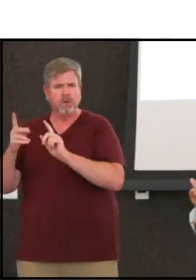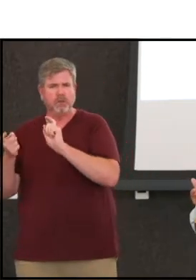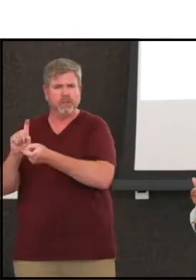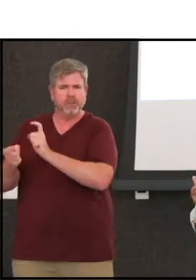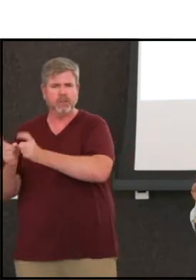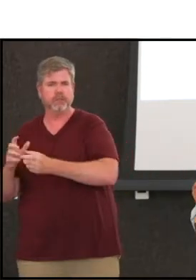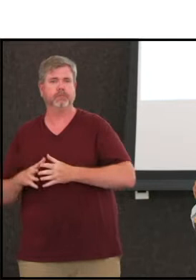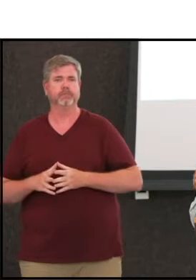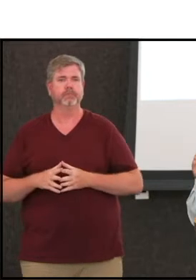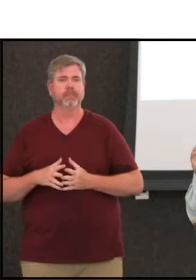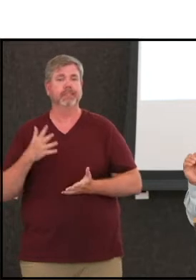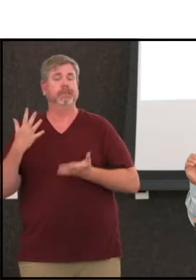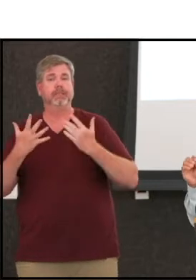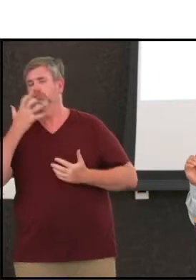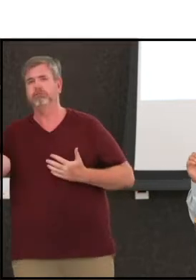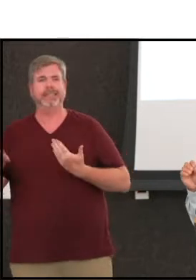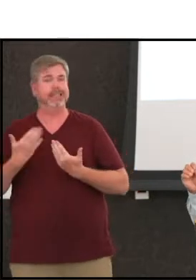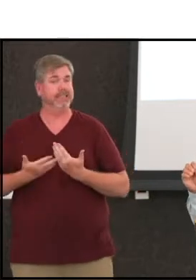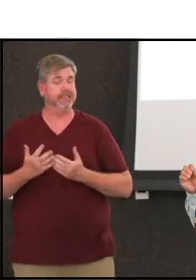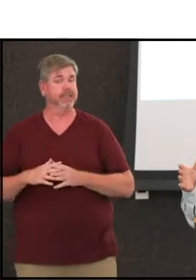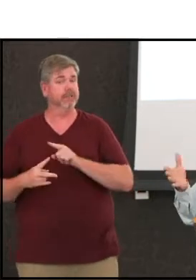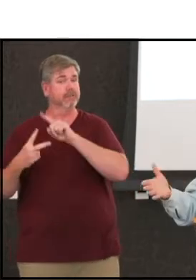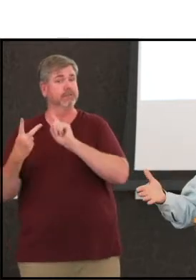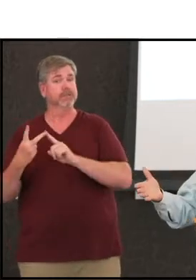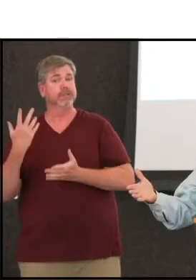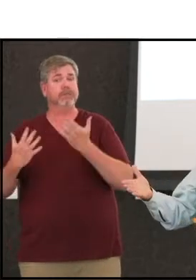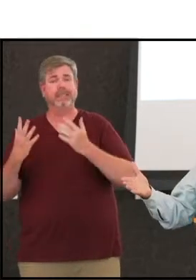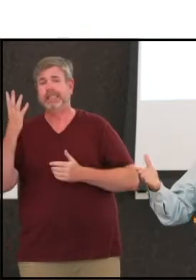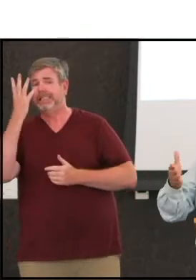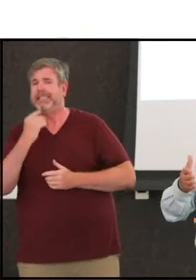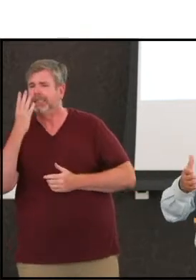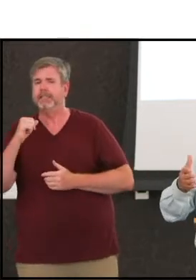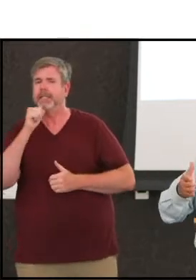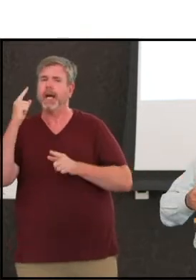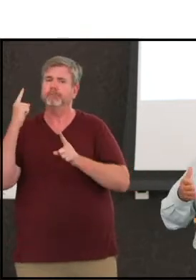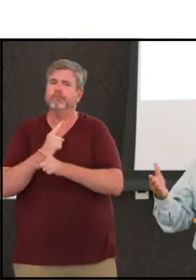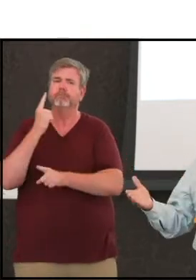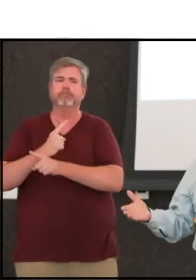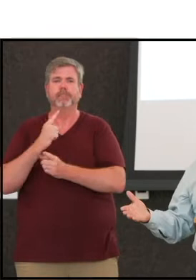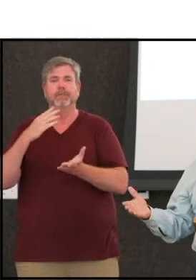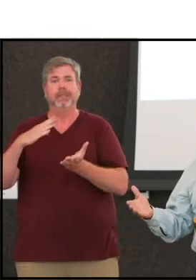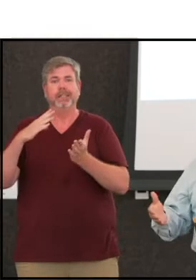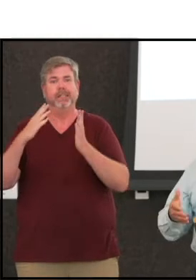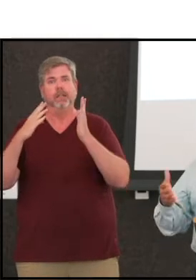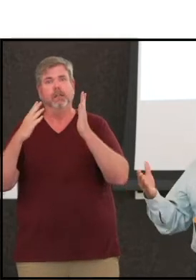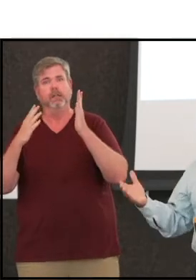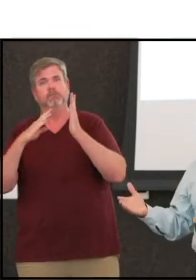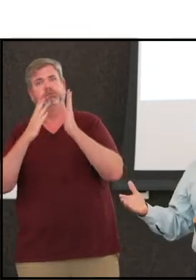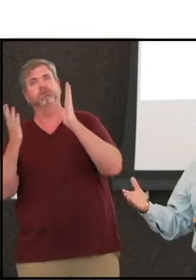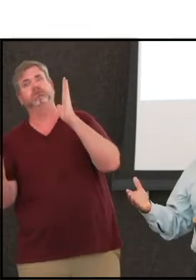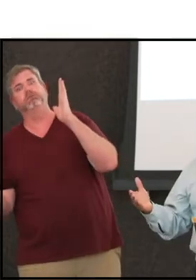irritable. Their sleep may make changes, which means they may stay out very late, they sleep in late, or they